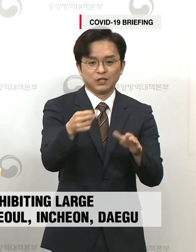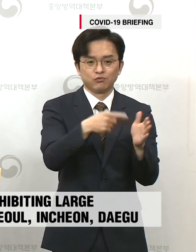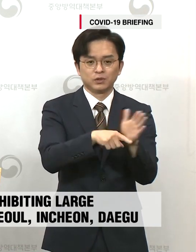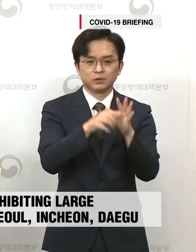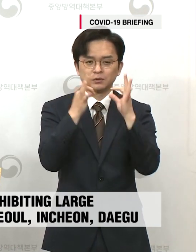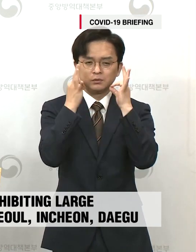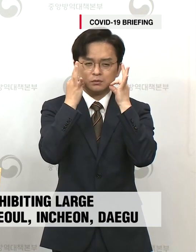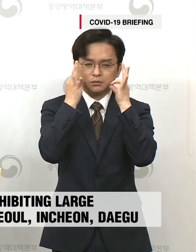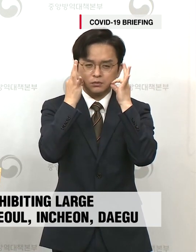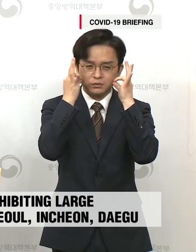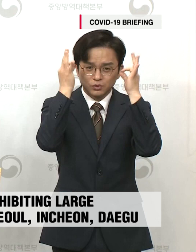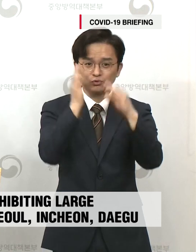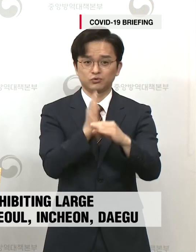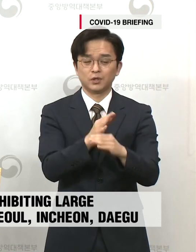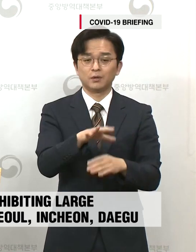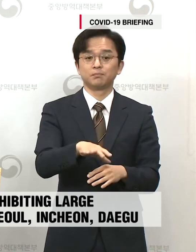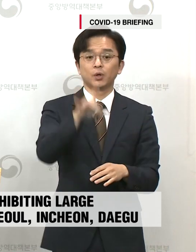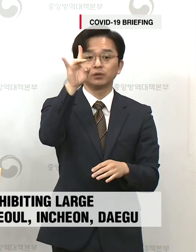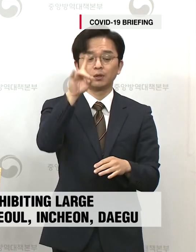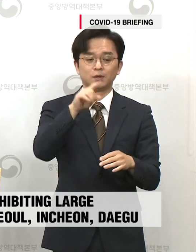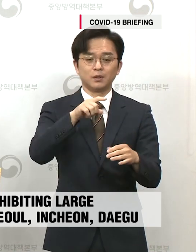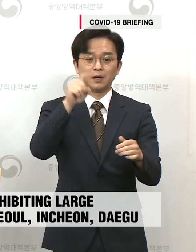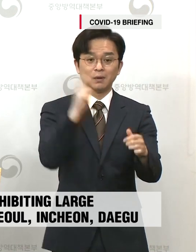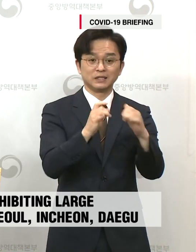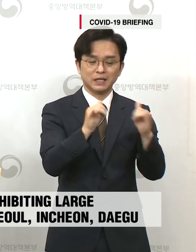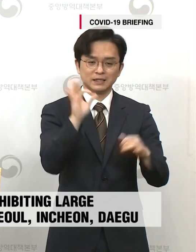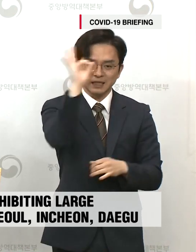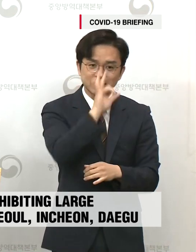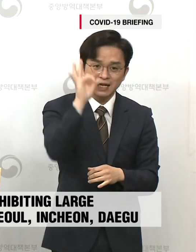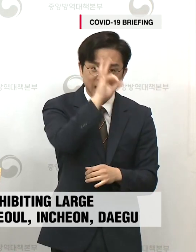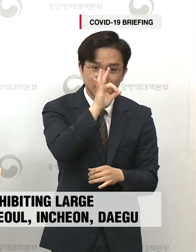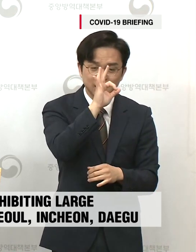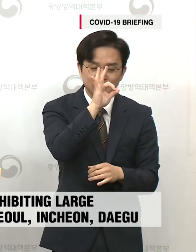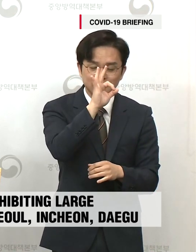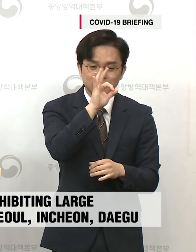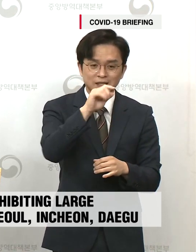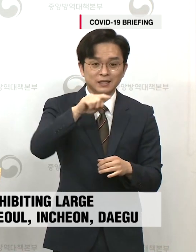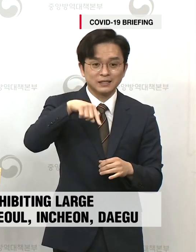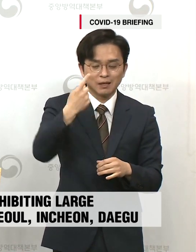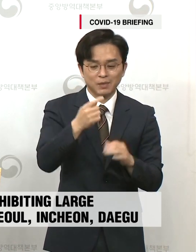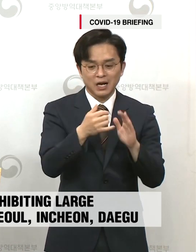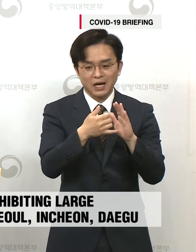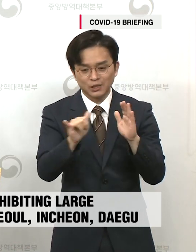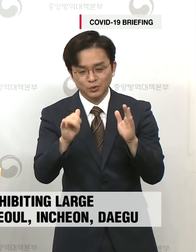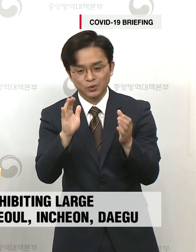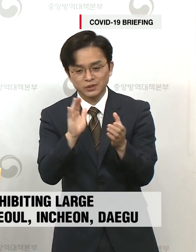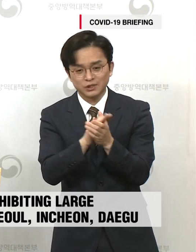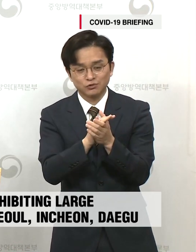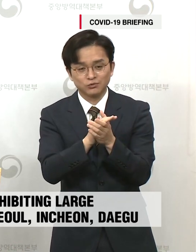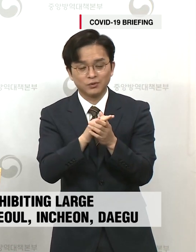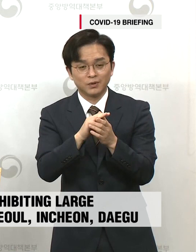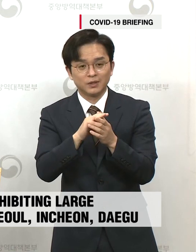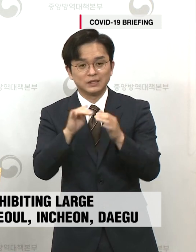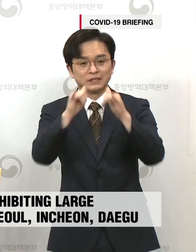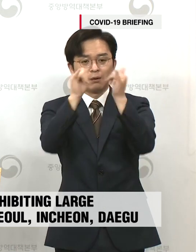COVID-19 in relation to the Itaewon Club. First, it's all about identifying the patients at an early